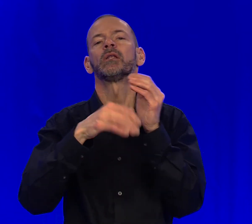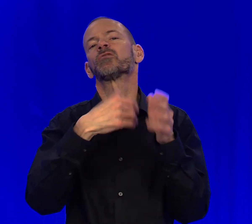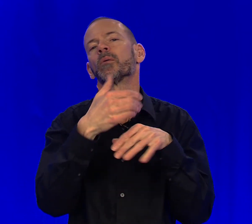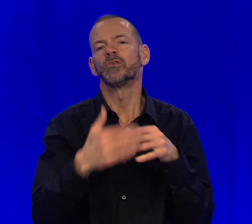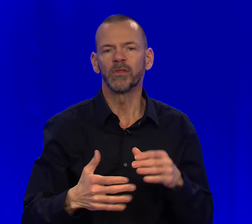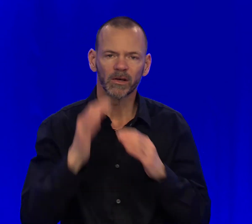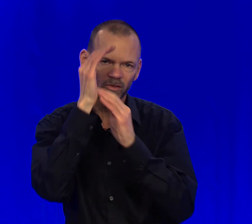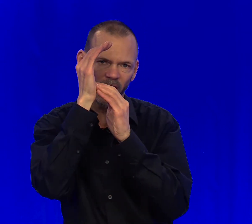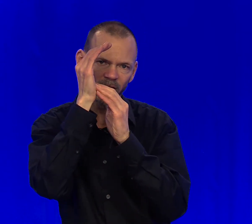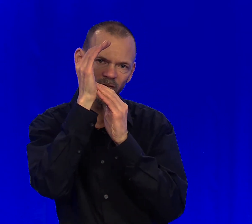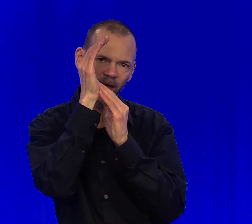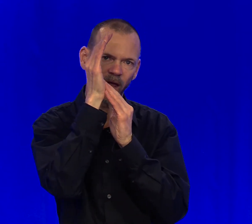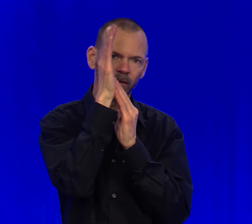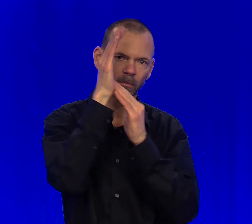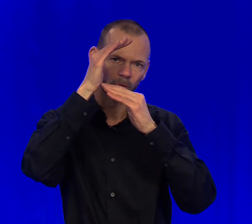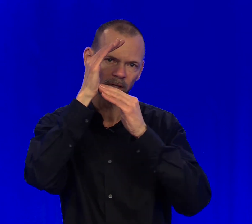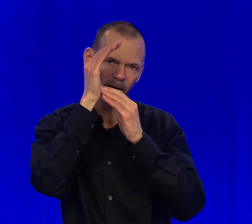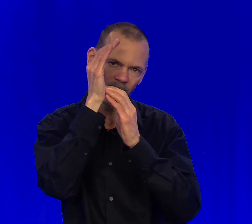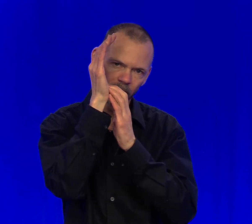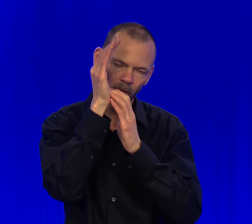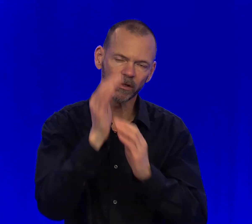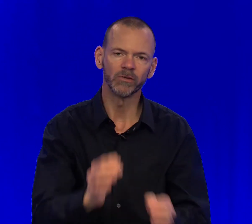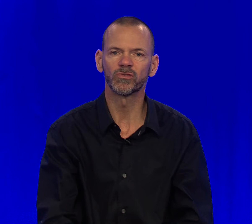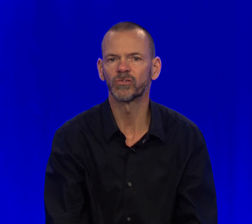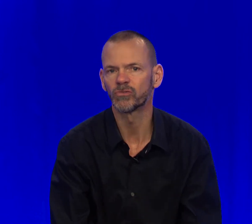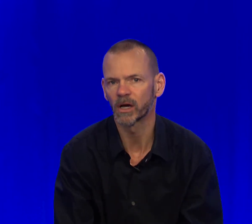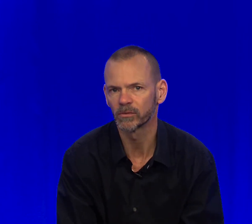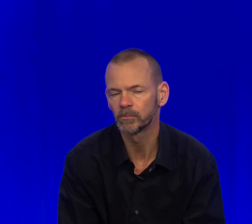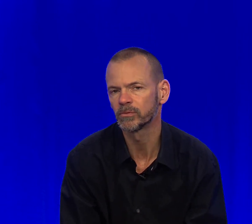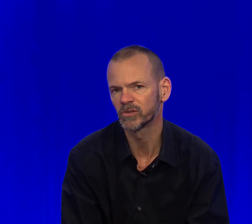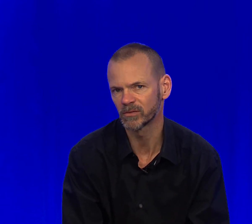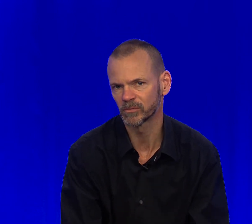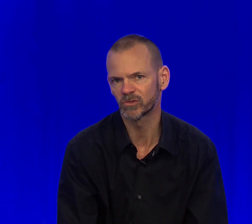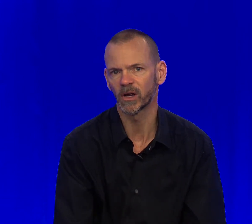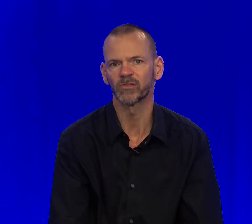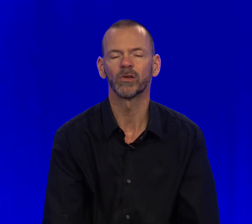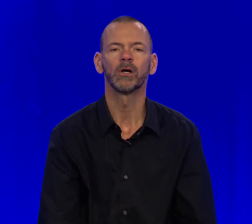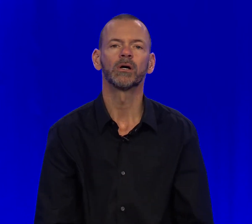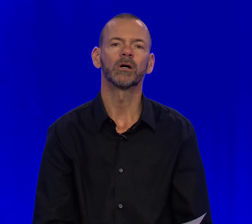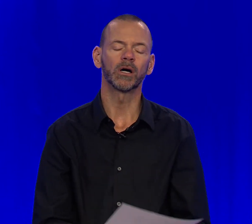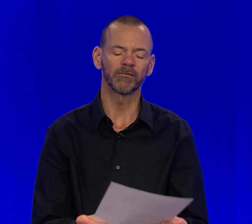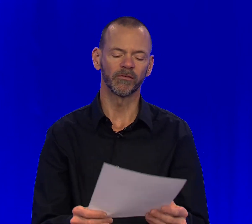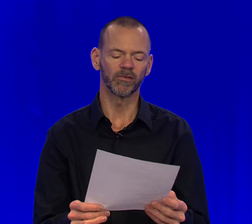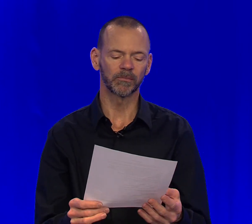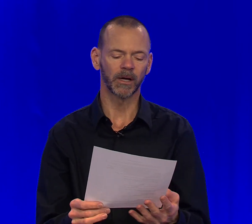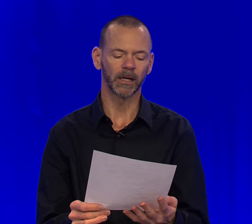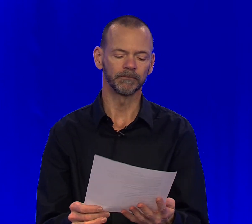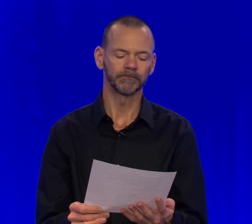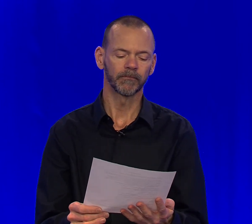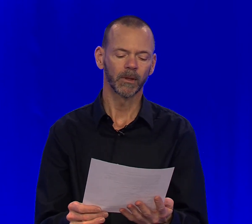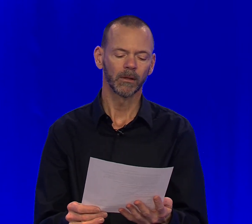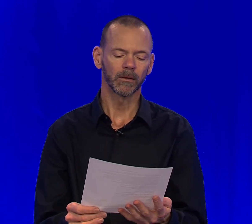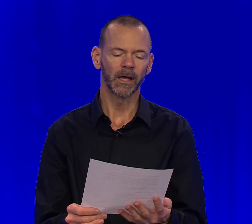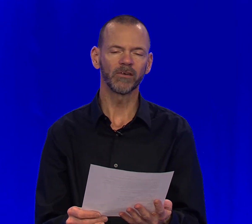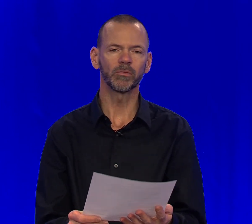That's why we do the exercises and the molding just to try to take some stress off of the spine. The last one is